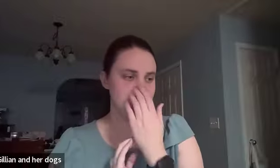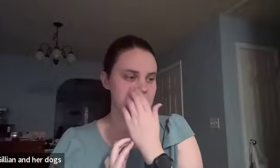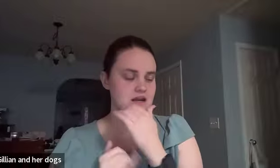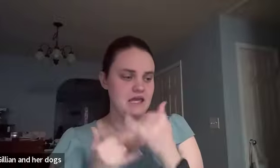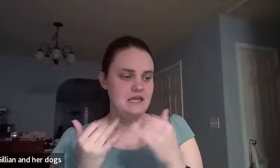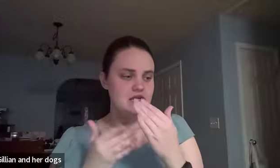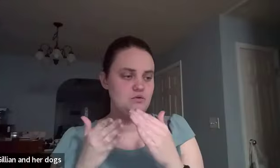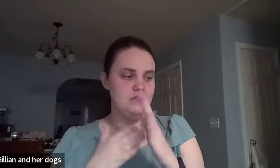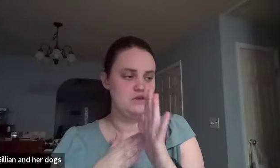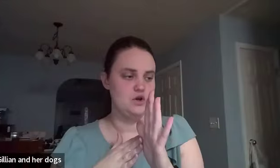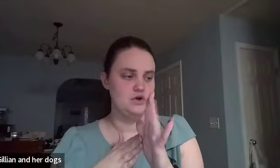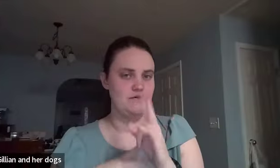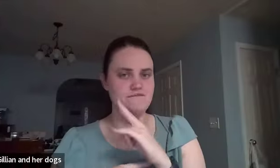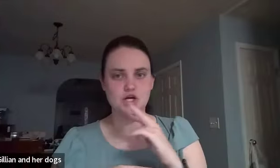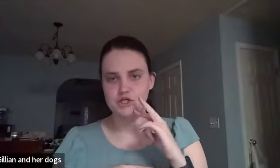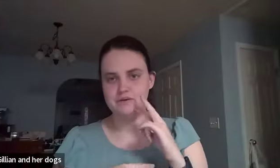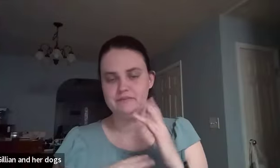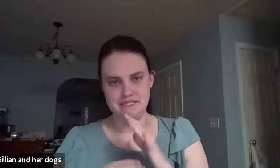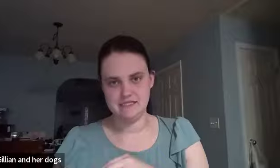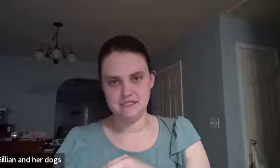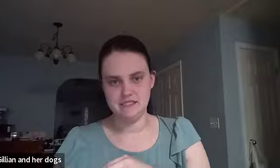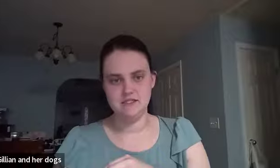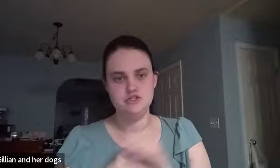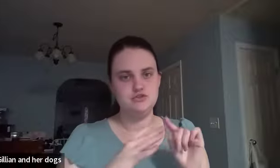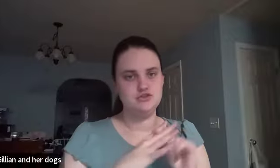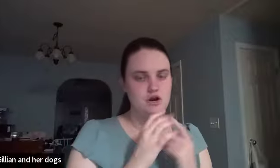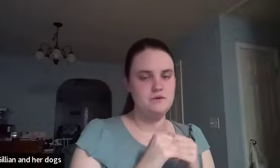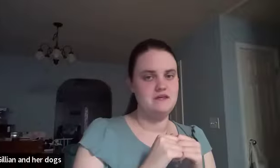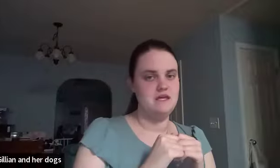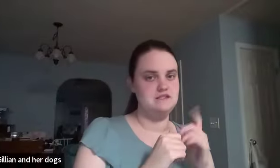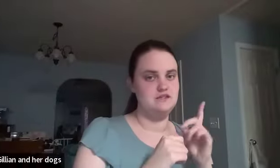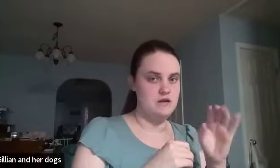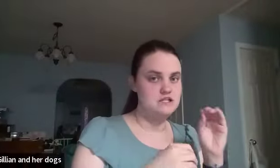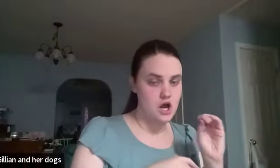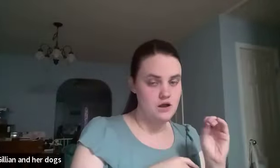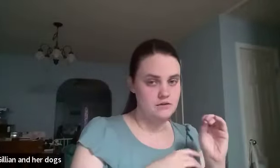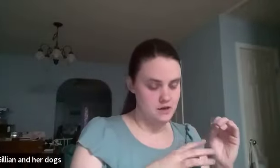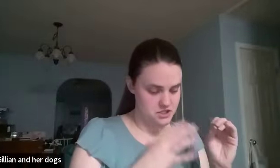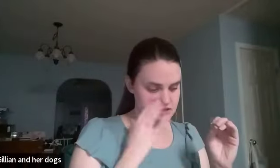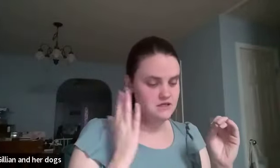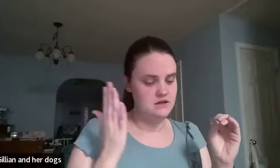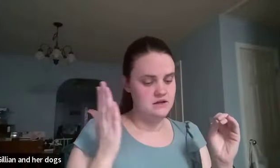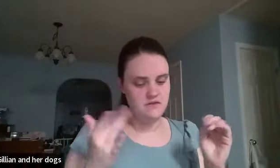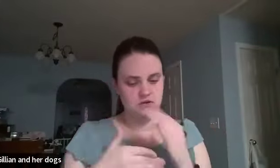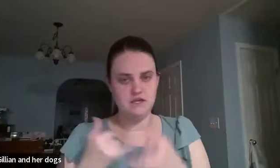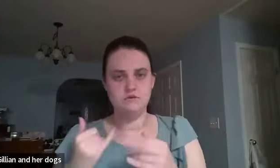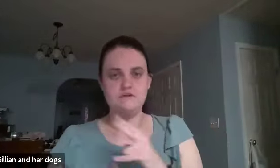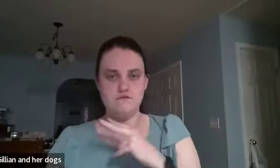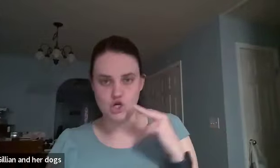you kind of end with your verb basically. So you start with it's the direct object, and then you end with the